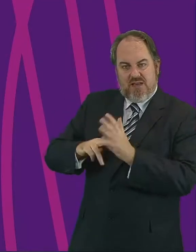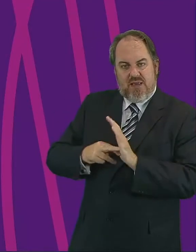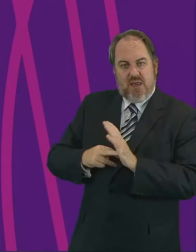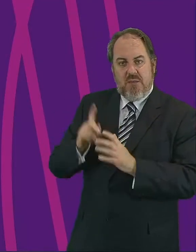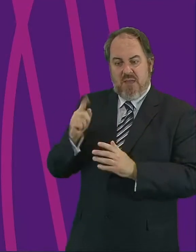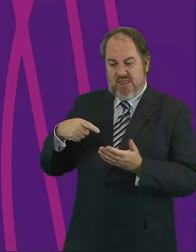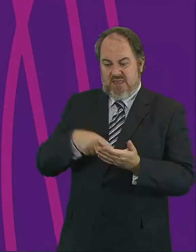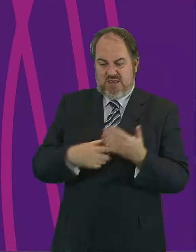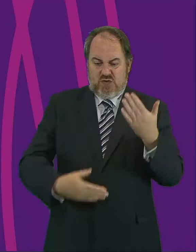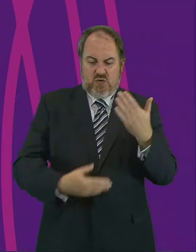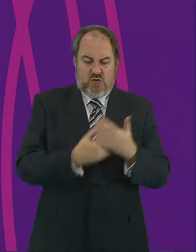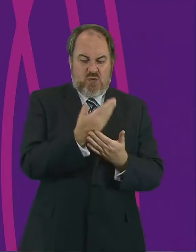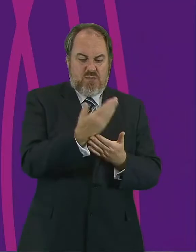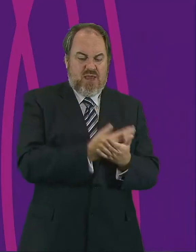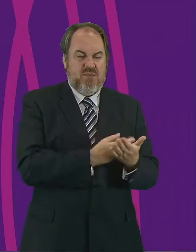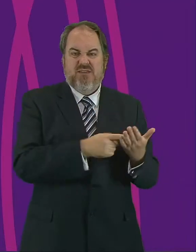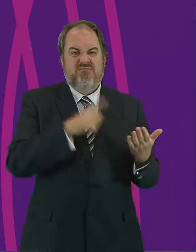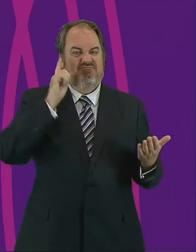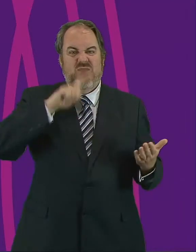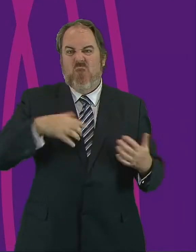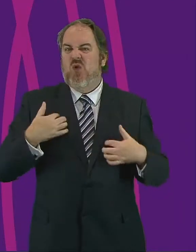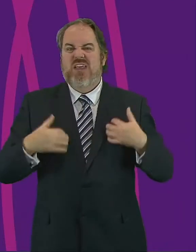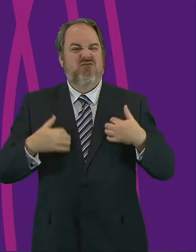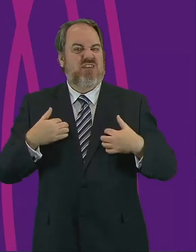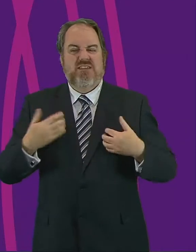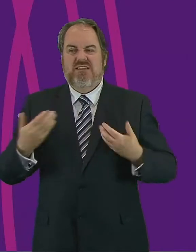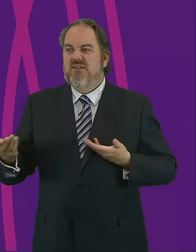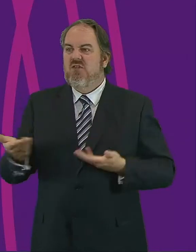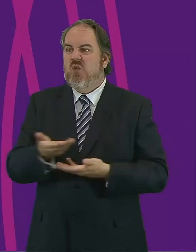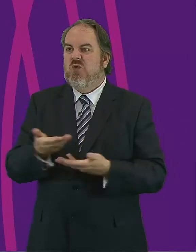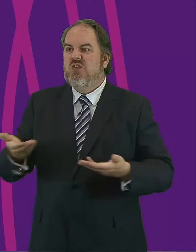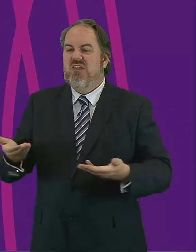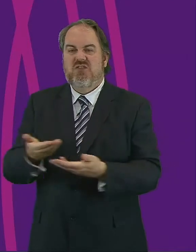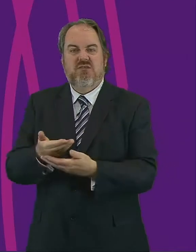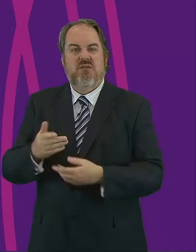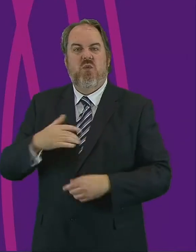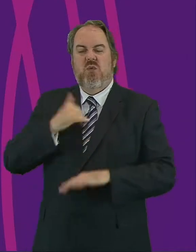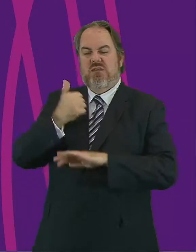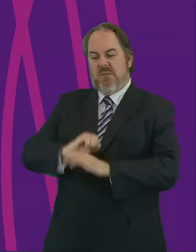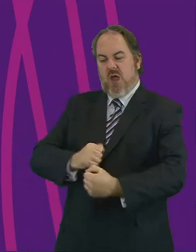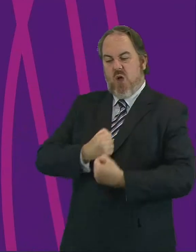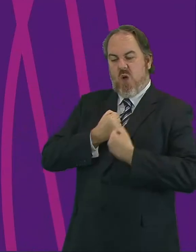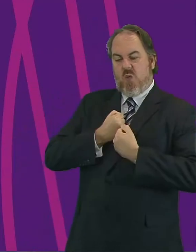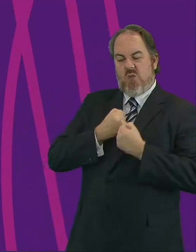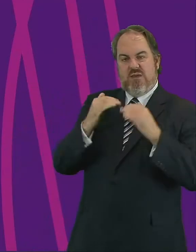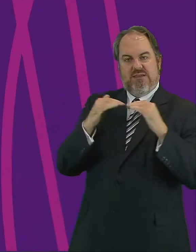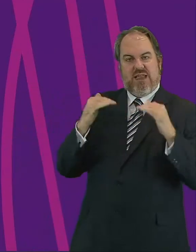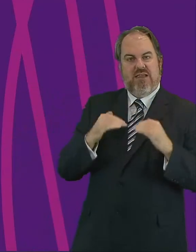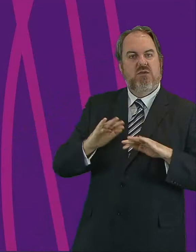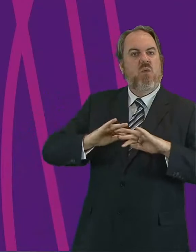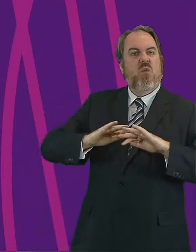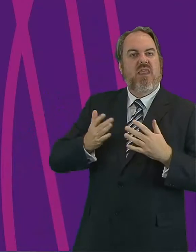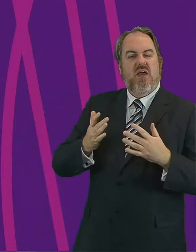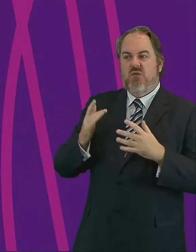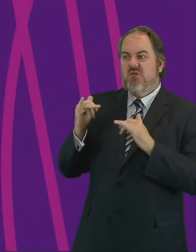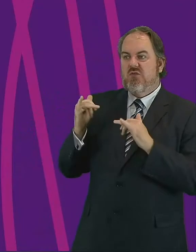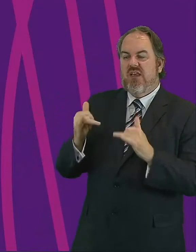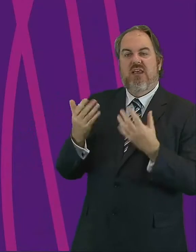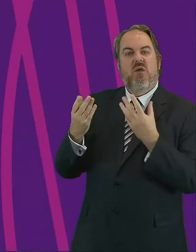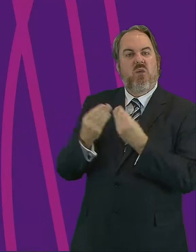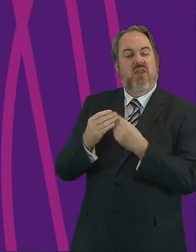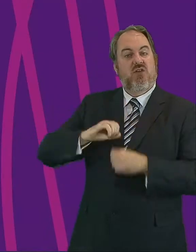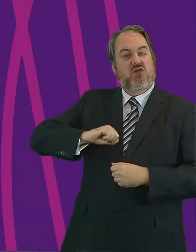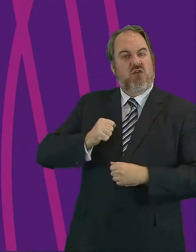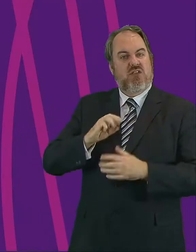away and say we're not interested in negotiation, we're going to impose standards that are set at Westminster, probably without involving Scottish MPs. That is